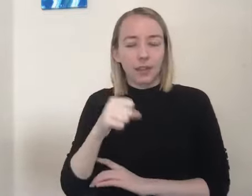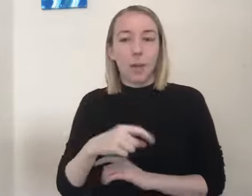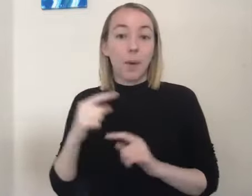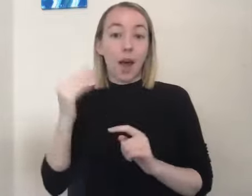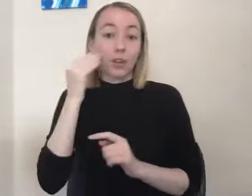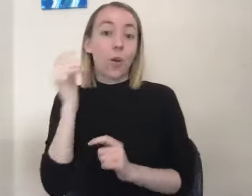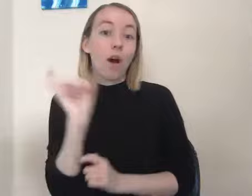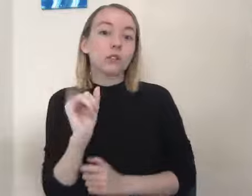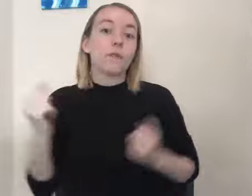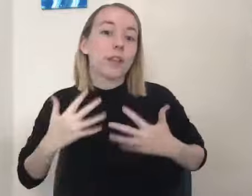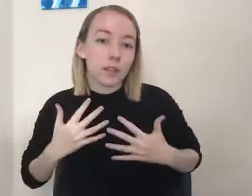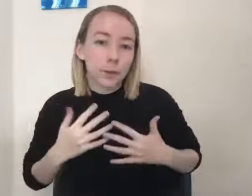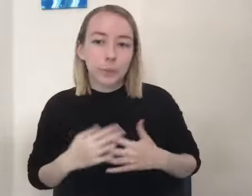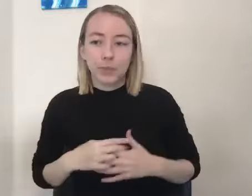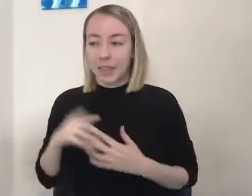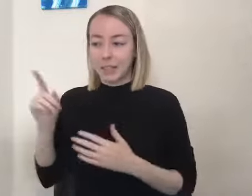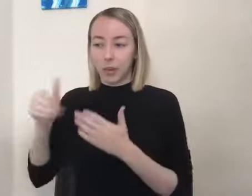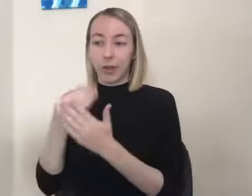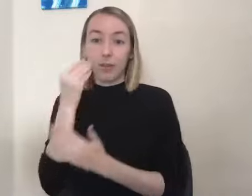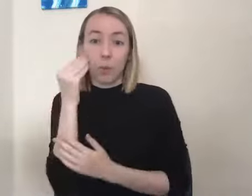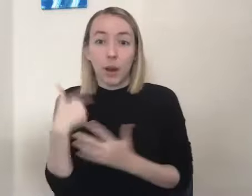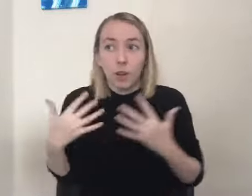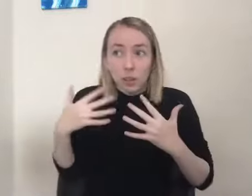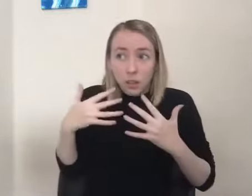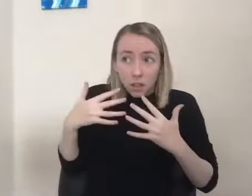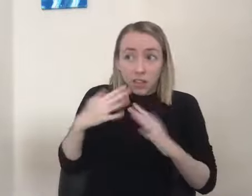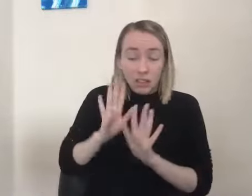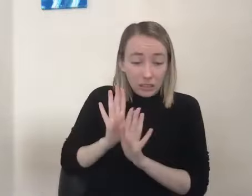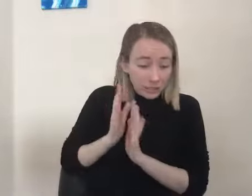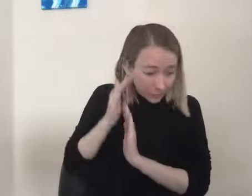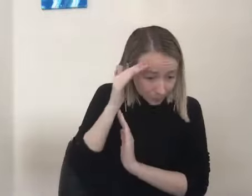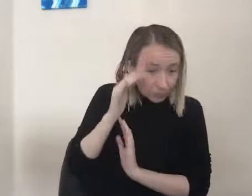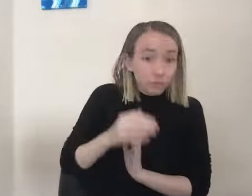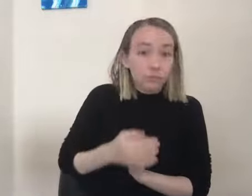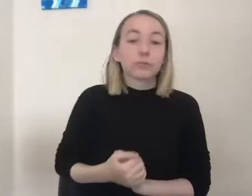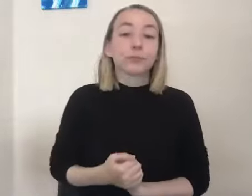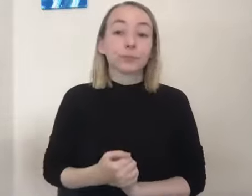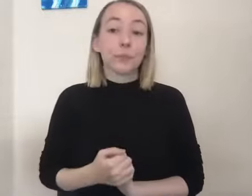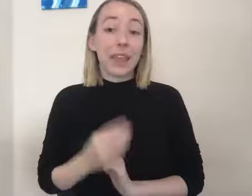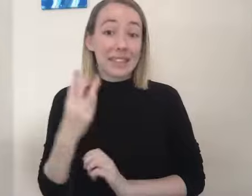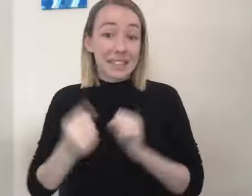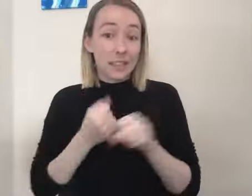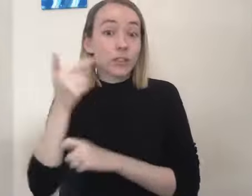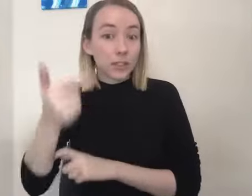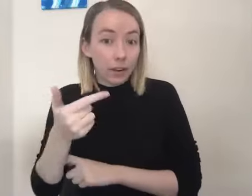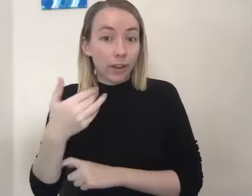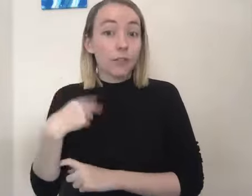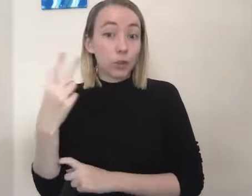Before Al-Anon, I said it was violence, but I know today it was threatened violence. He would growl and I would cower, and that's the way it